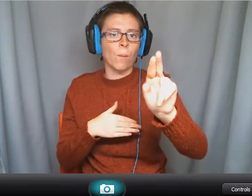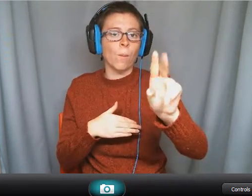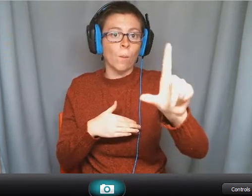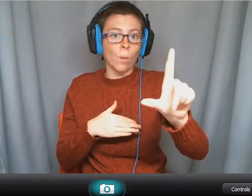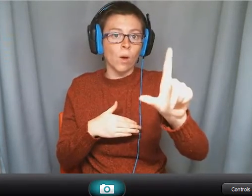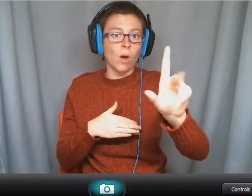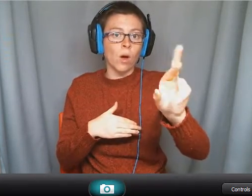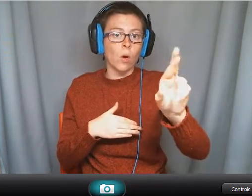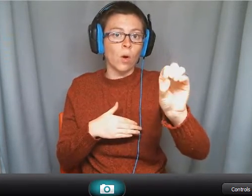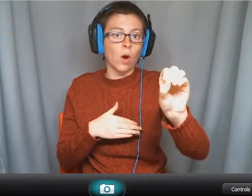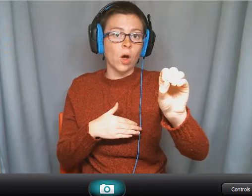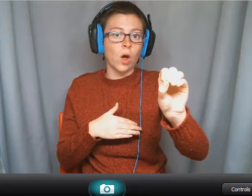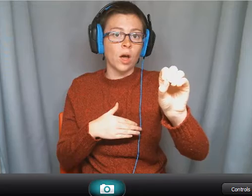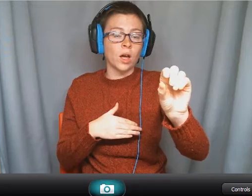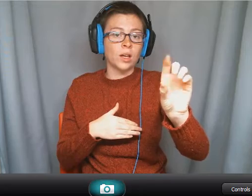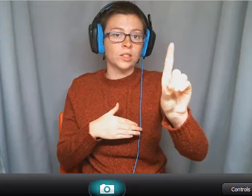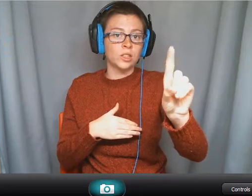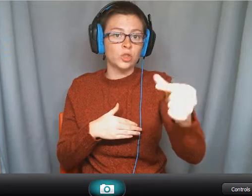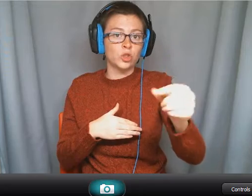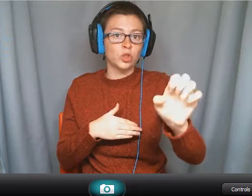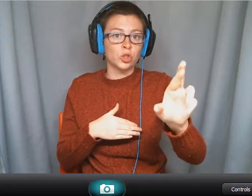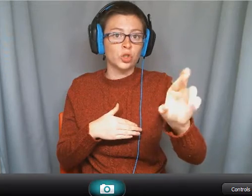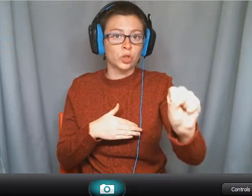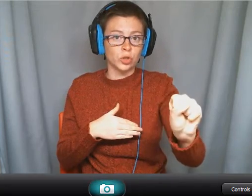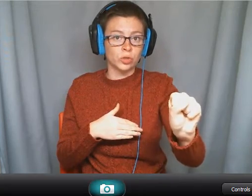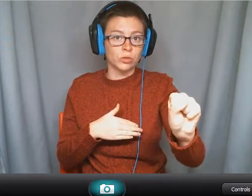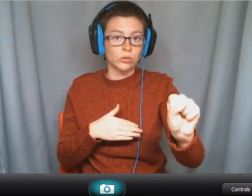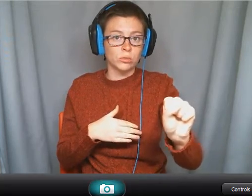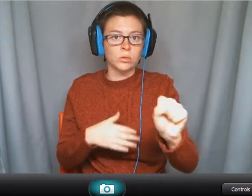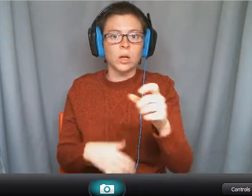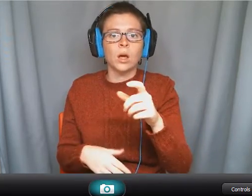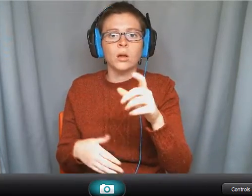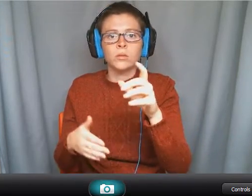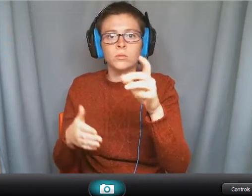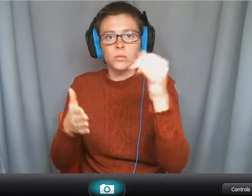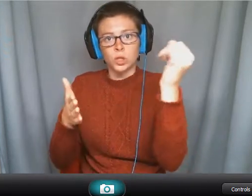was illustrated by Kazuko.